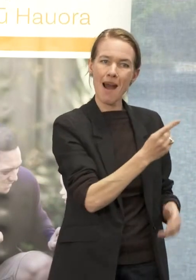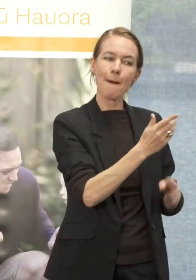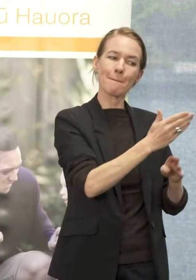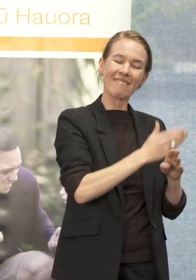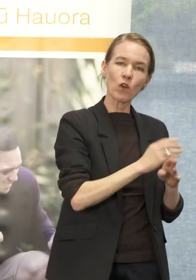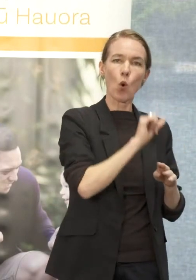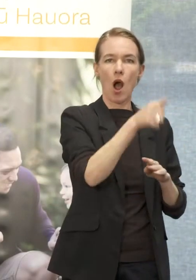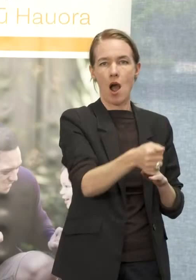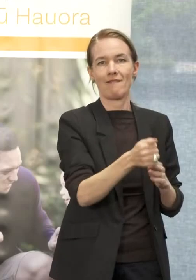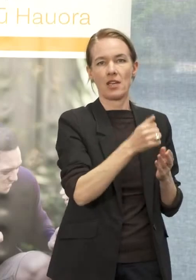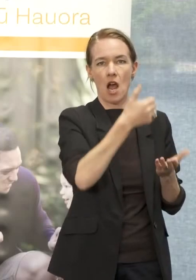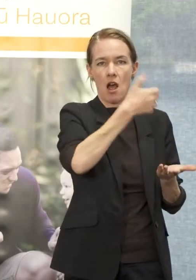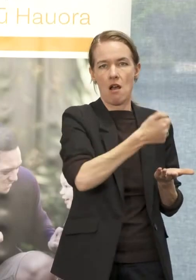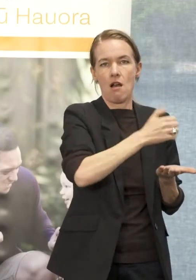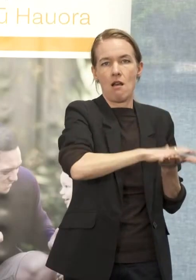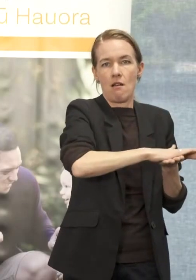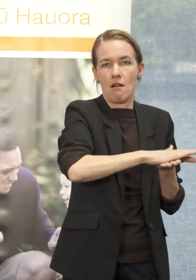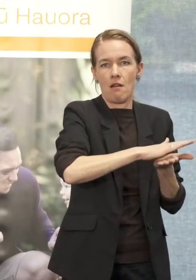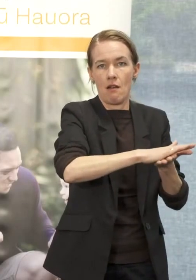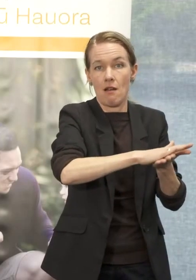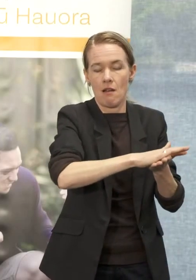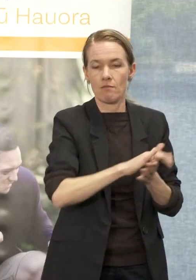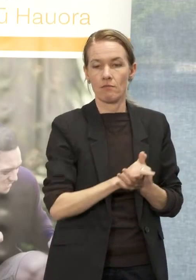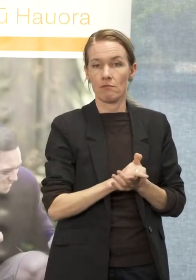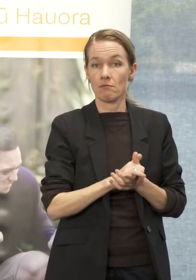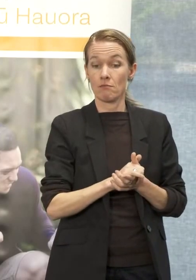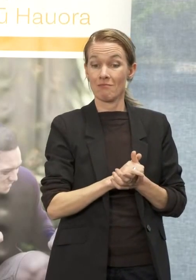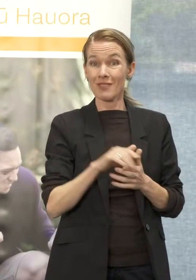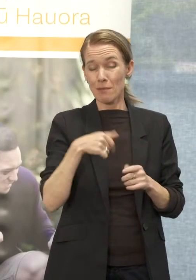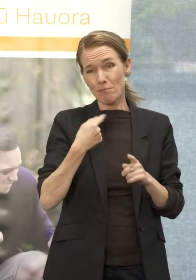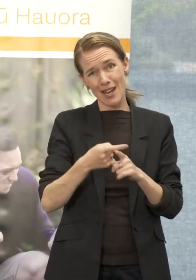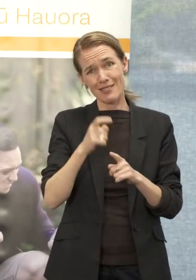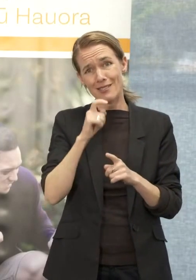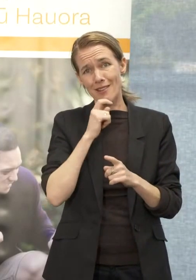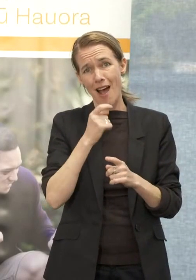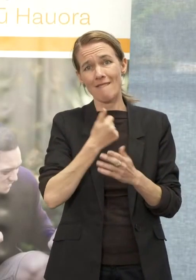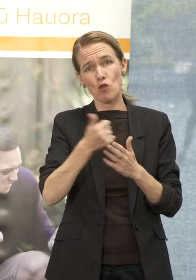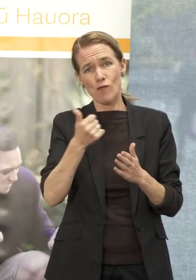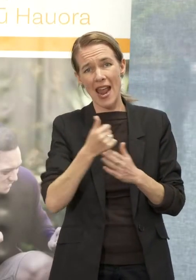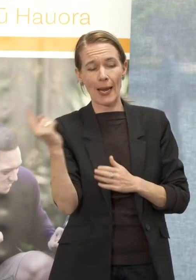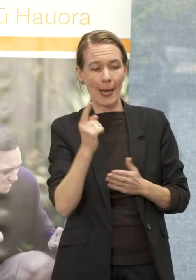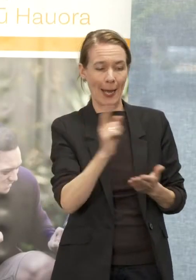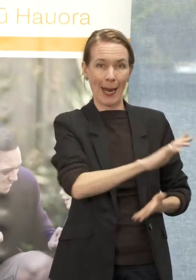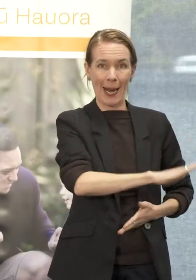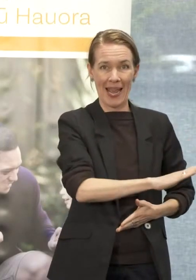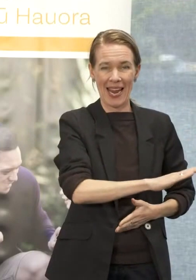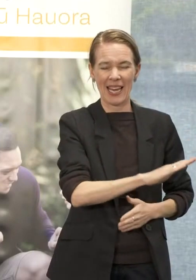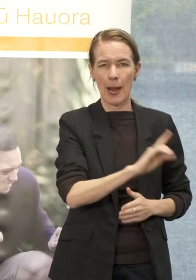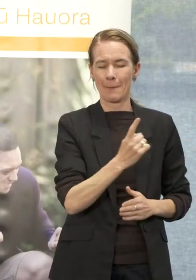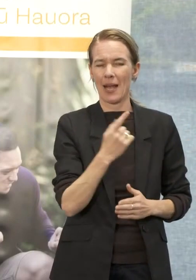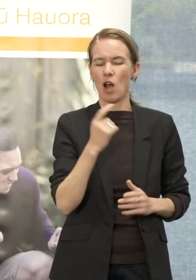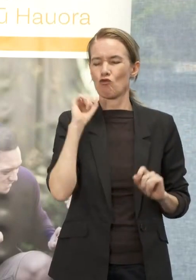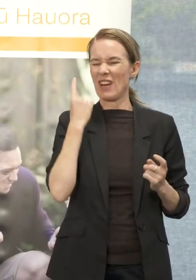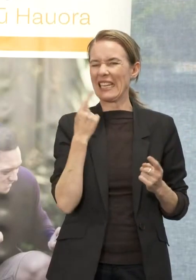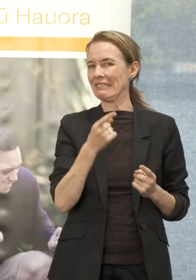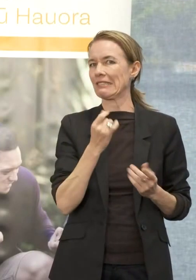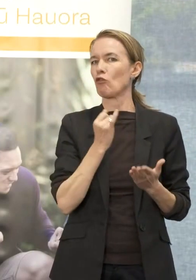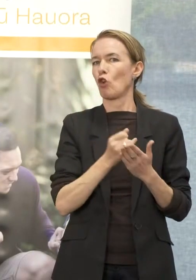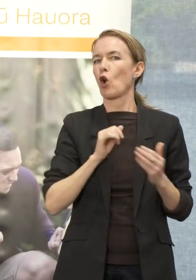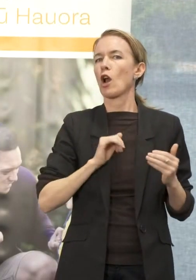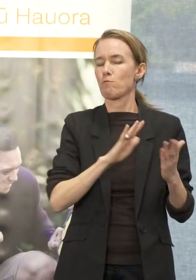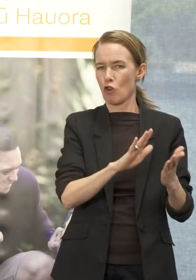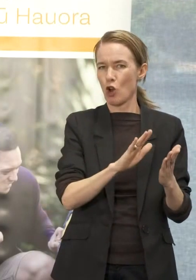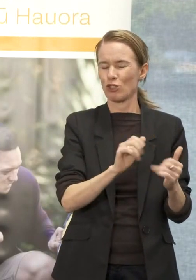bins are regularly cleaned. So what we've done as the next step is we've said we shouldn't have bins with